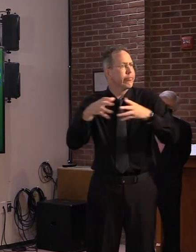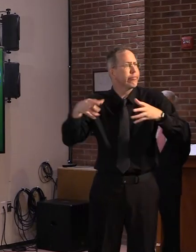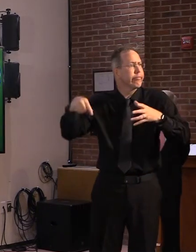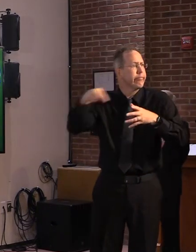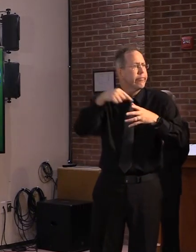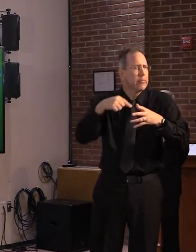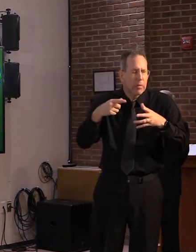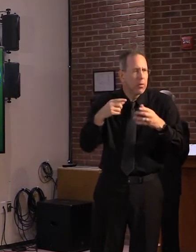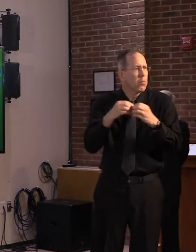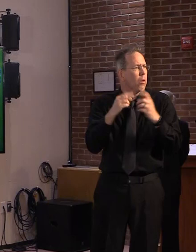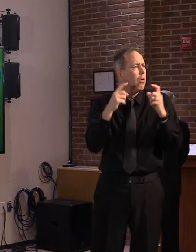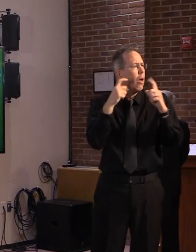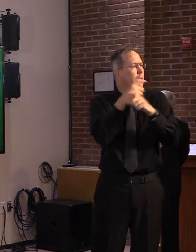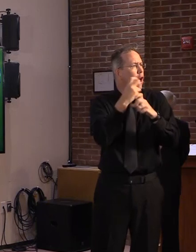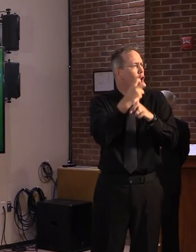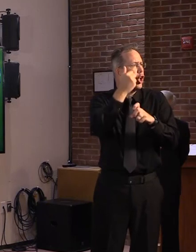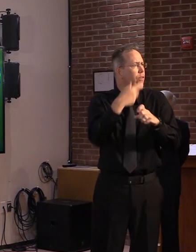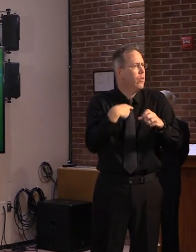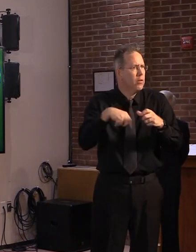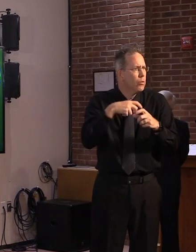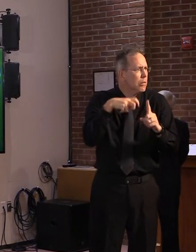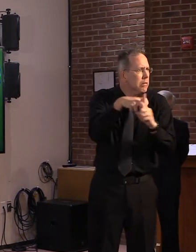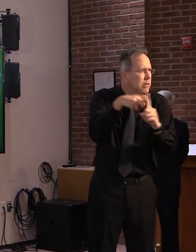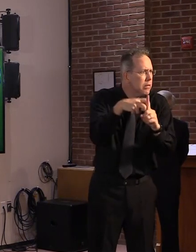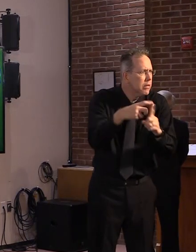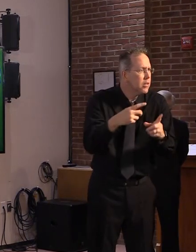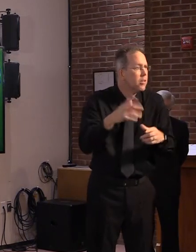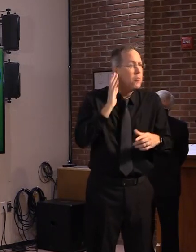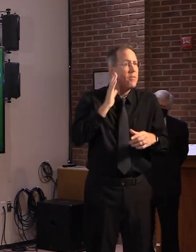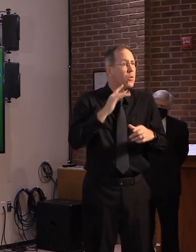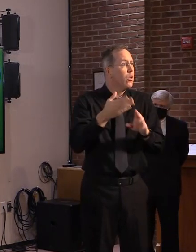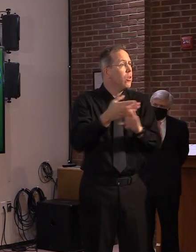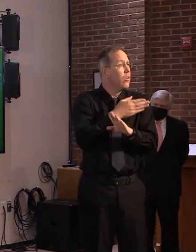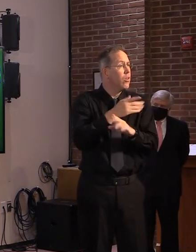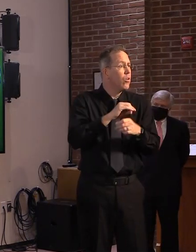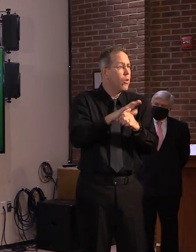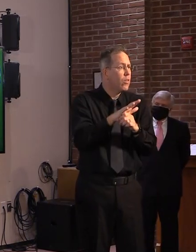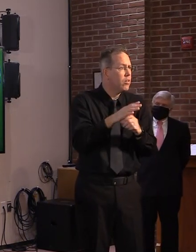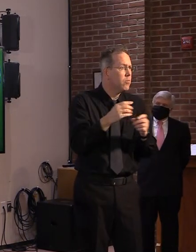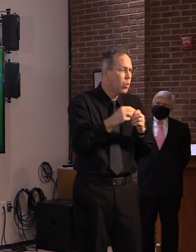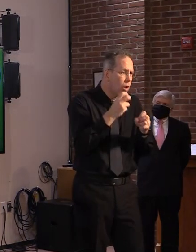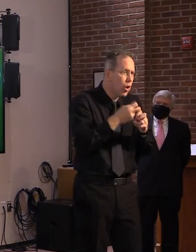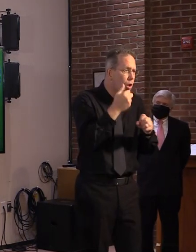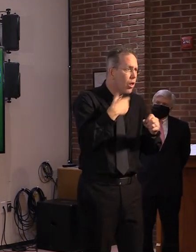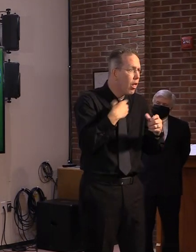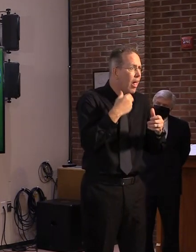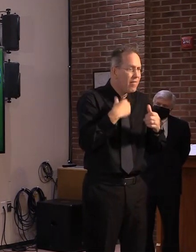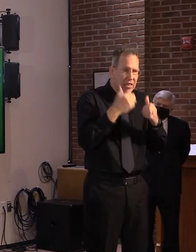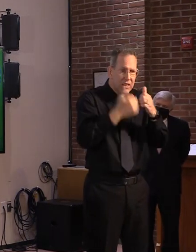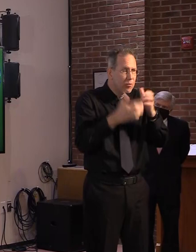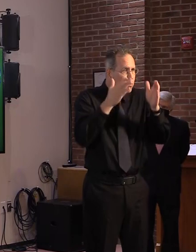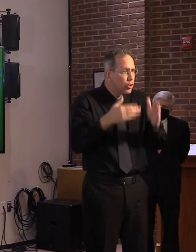was before COVID, but still in that continuum. So the contact tracing work actually is